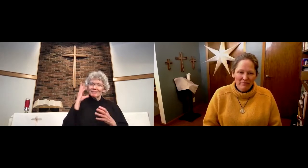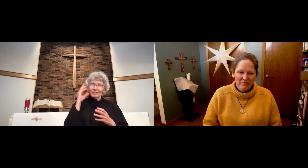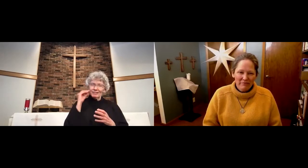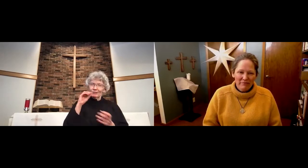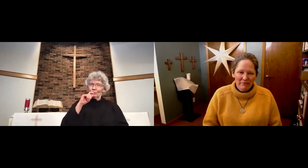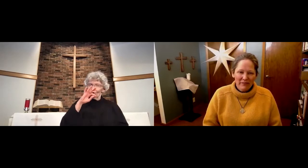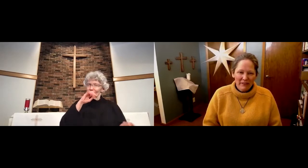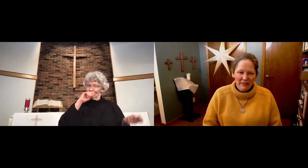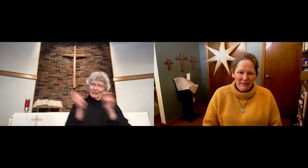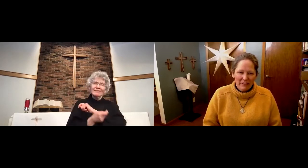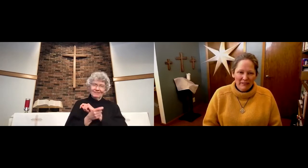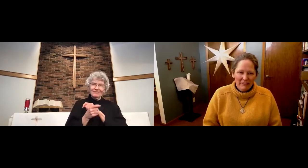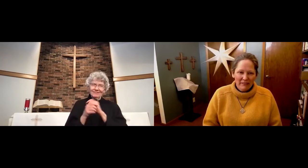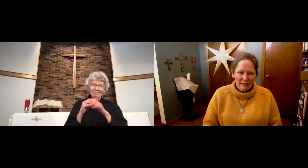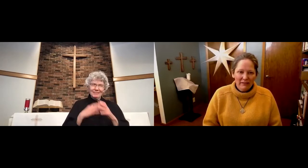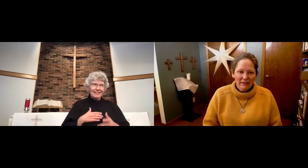Dorothy says, it is.